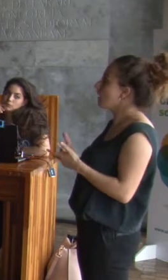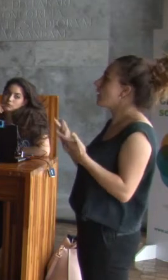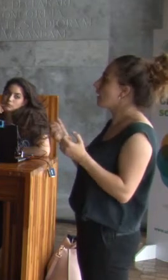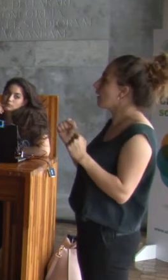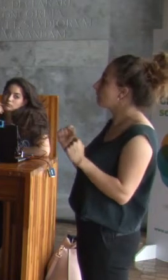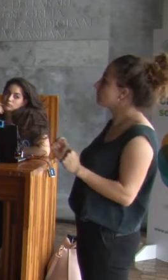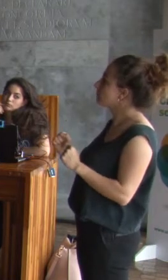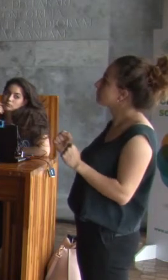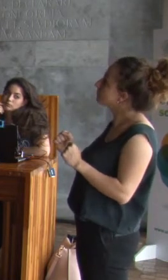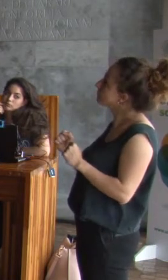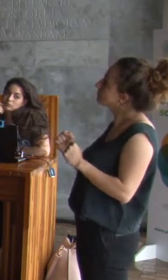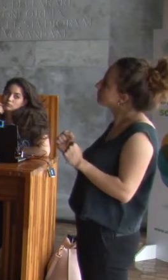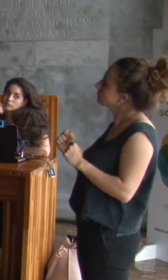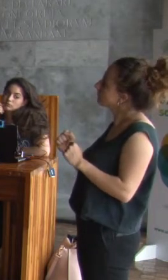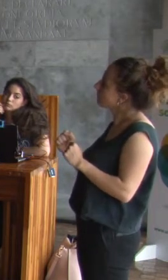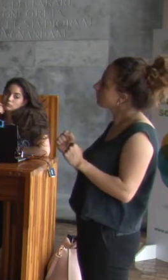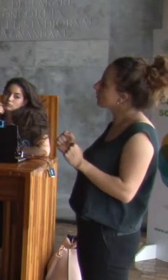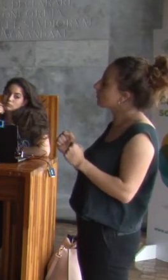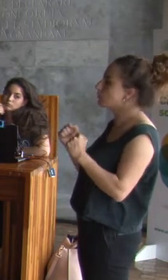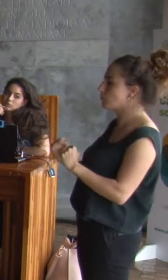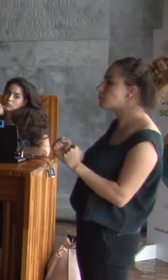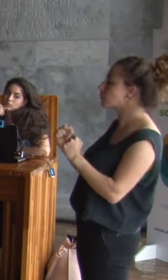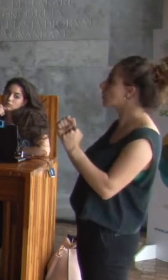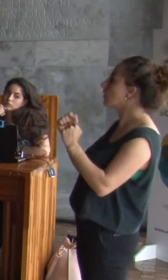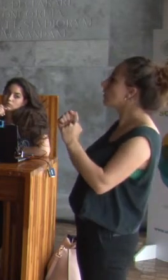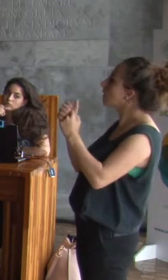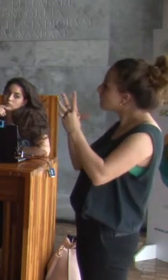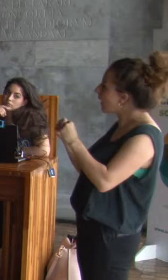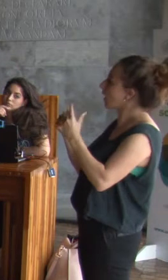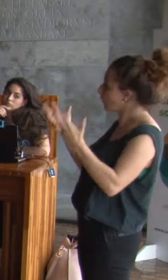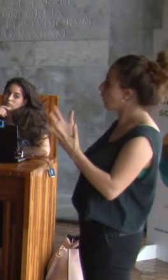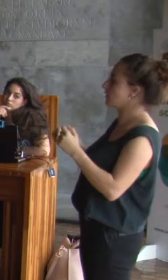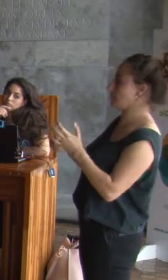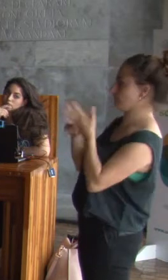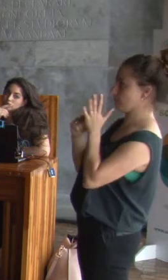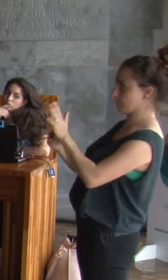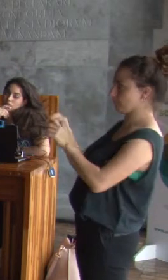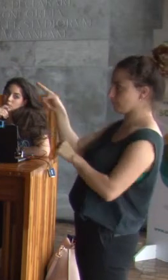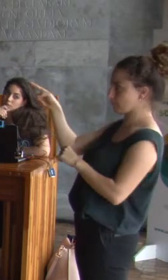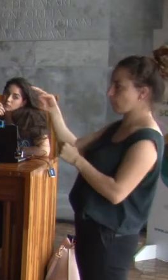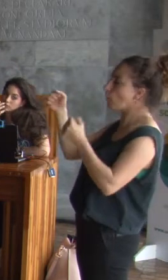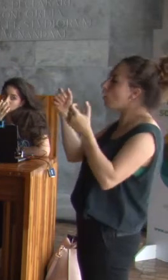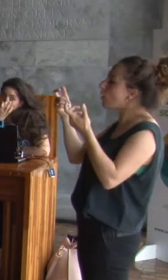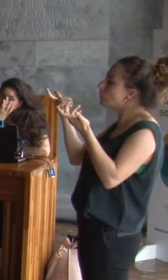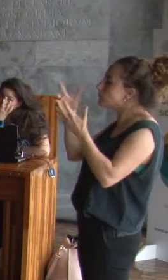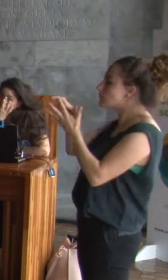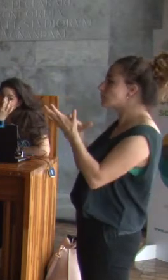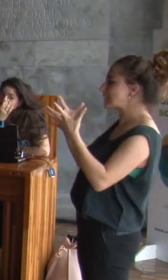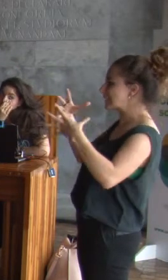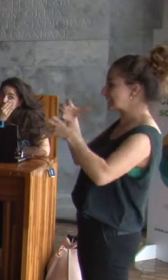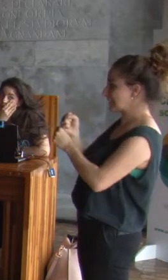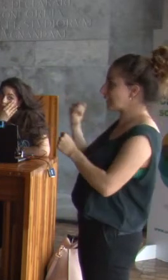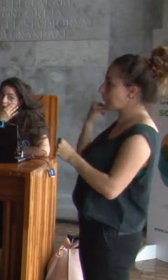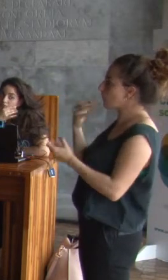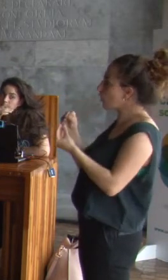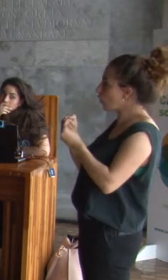automatically do things, and here's, this is just to show you of how we can simplify a text.